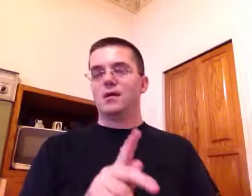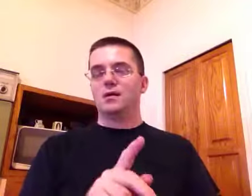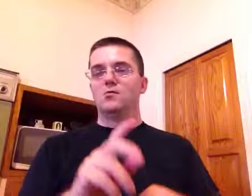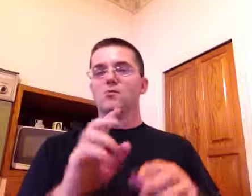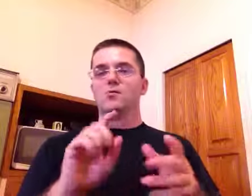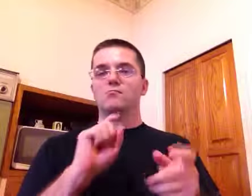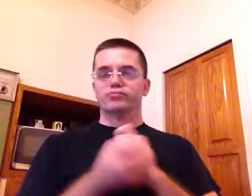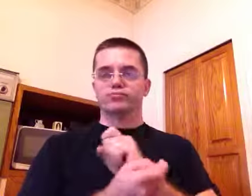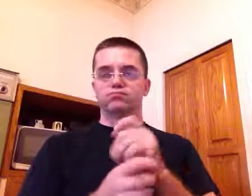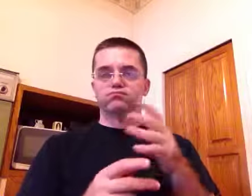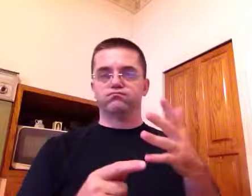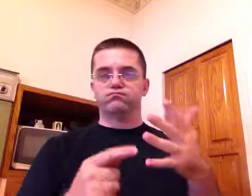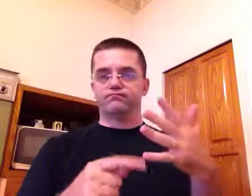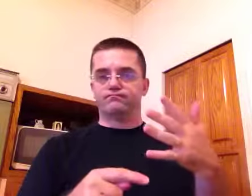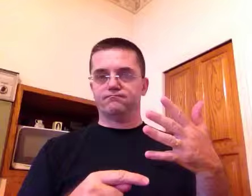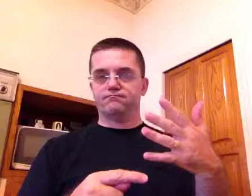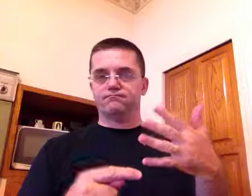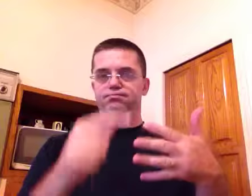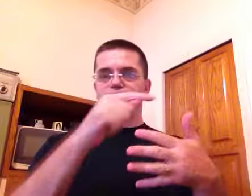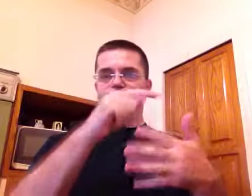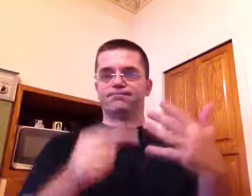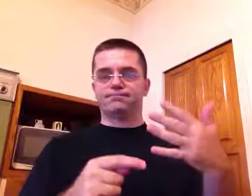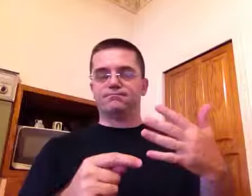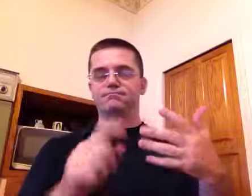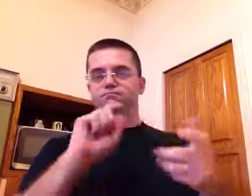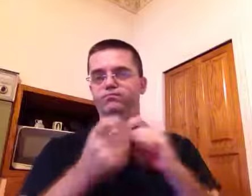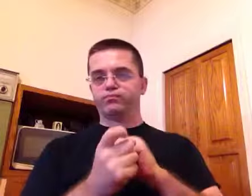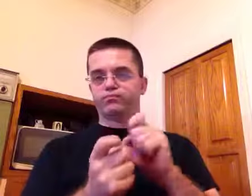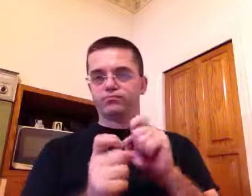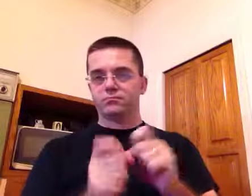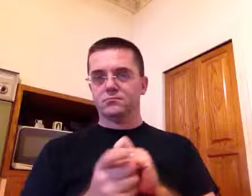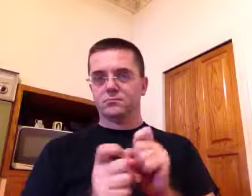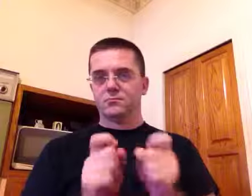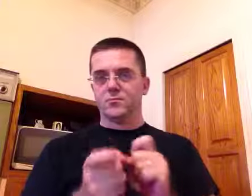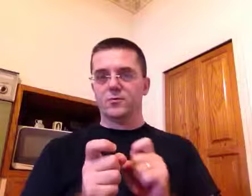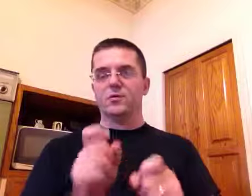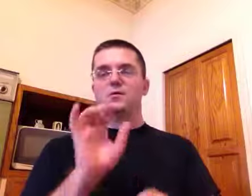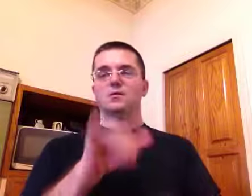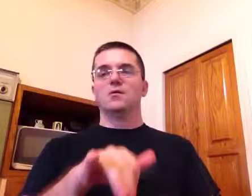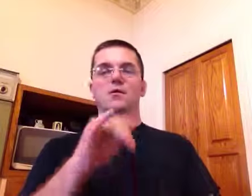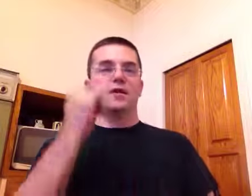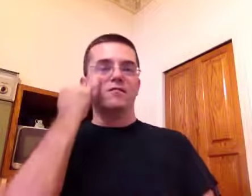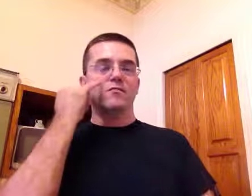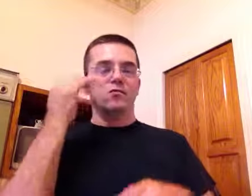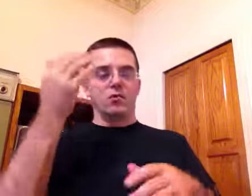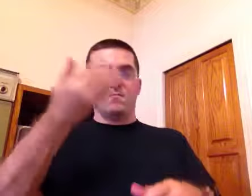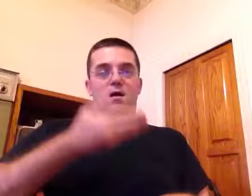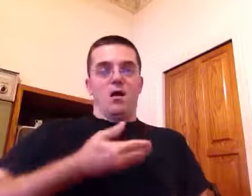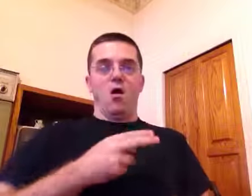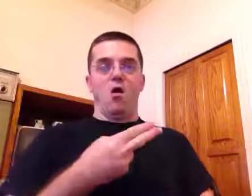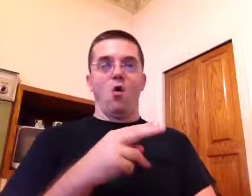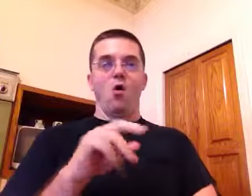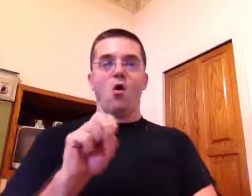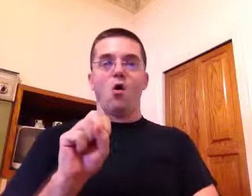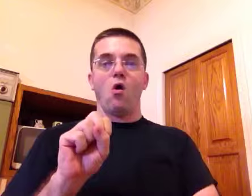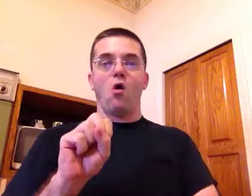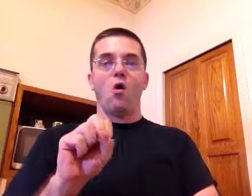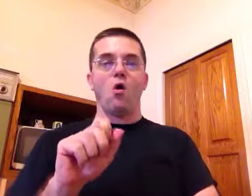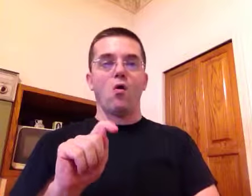Now again, we've done this with millions and millions of families, so if you've ever thought about hosting Financial Peace University, for that matter, if you've ever thought about attending